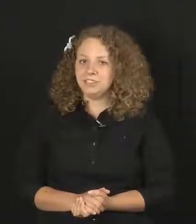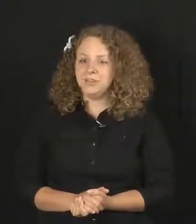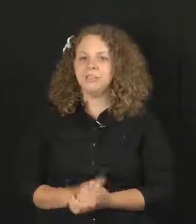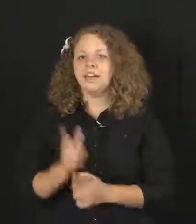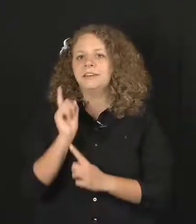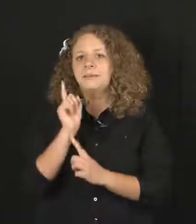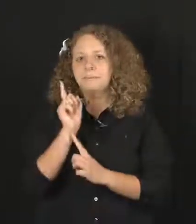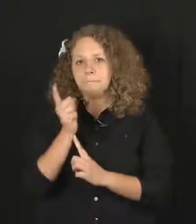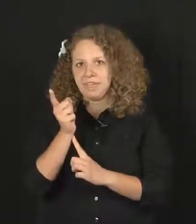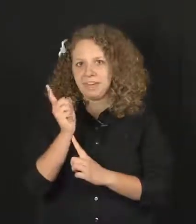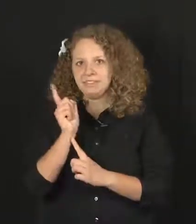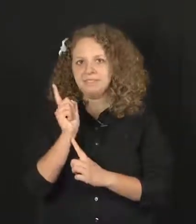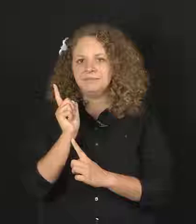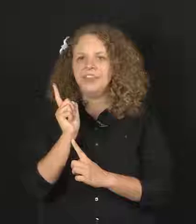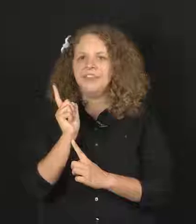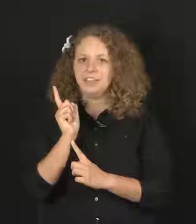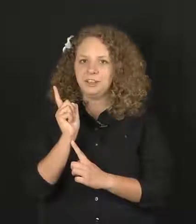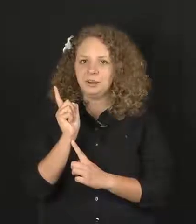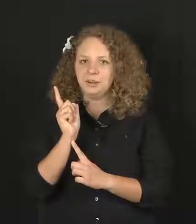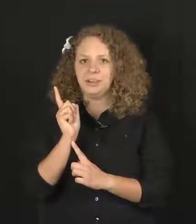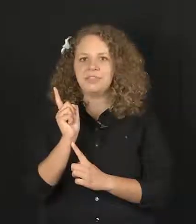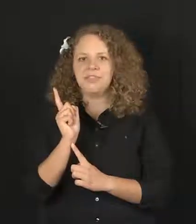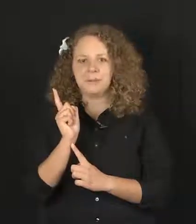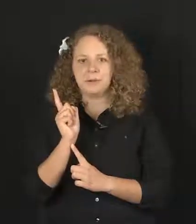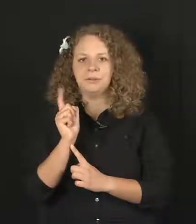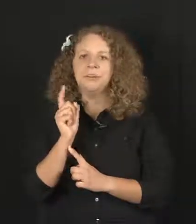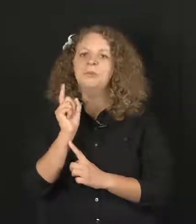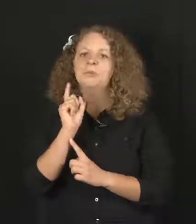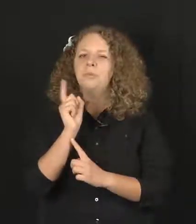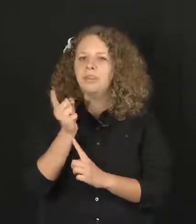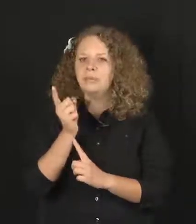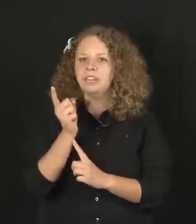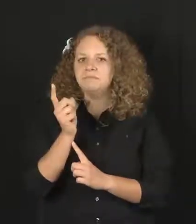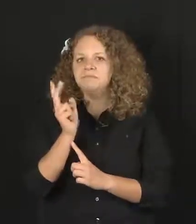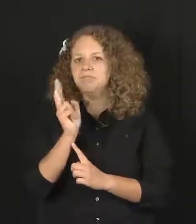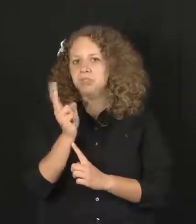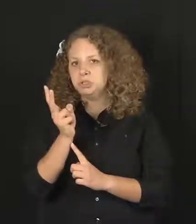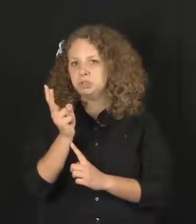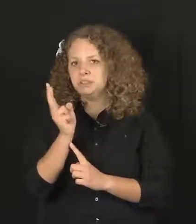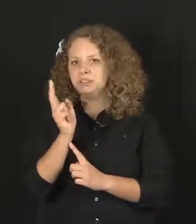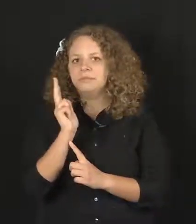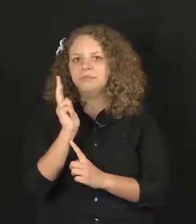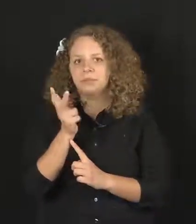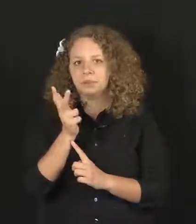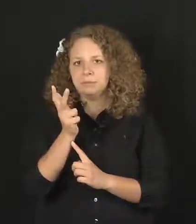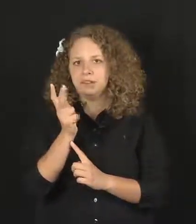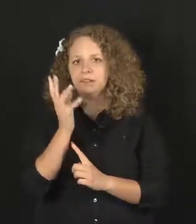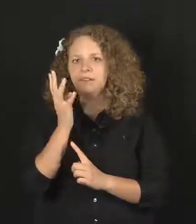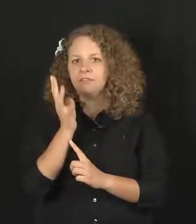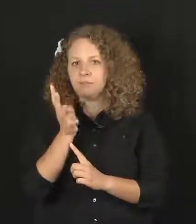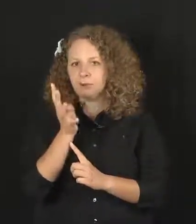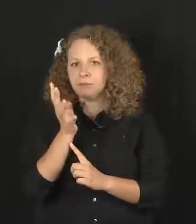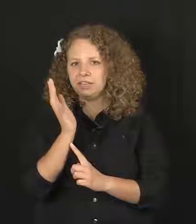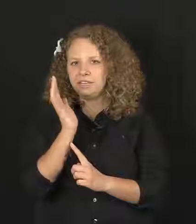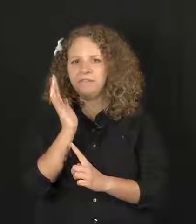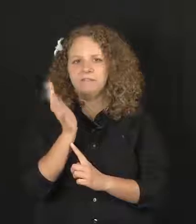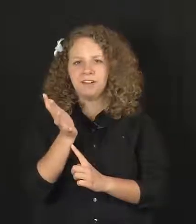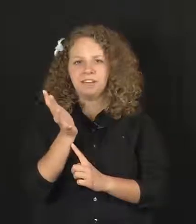you sign minute, and then incorporate the number. 1 minute, 2 minute, 3 minute, 4 minute, 5